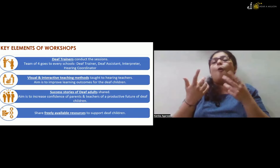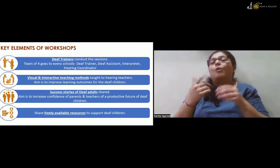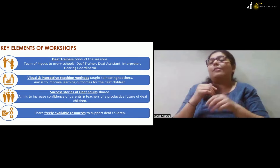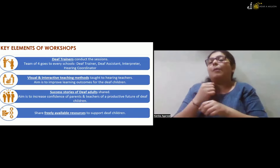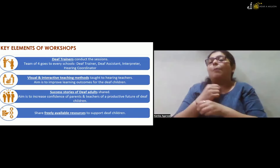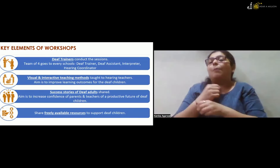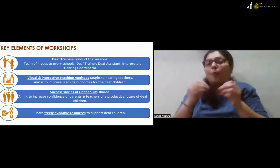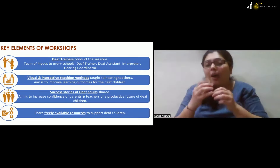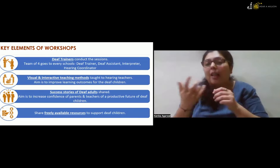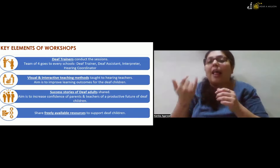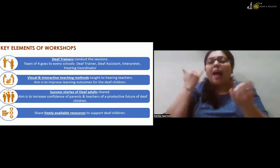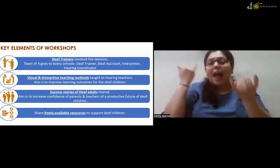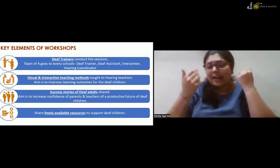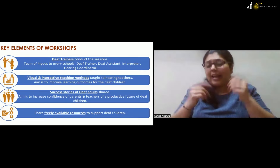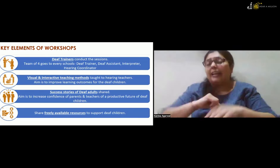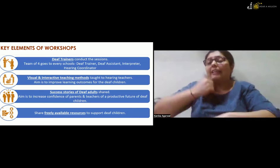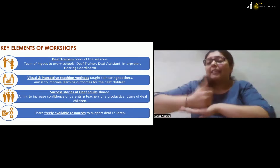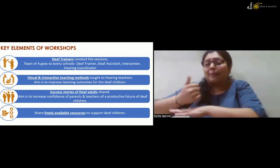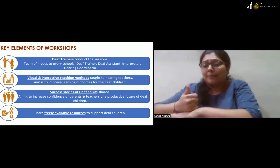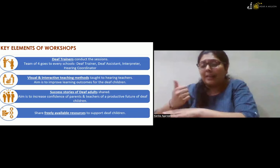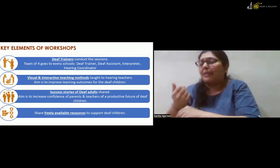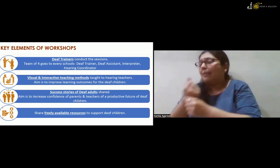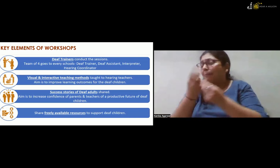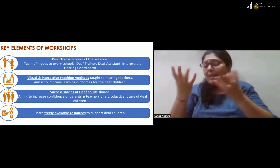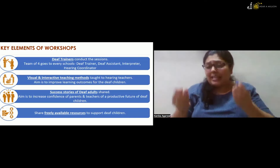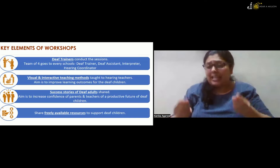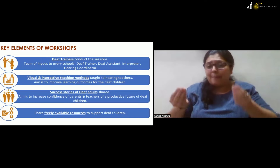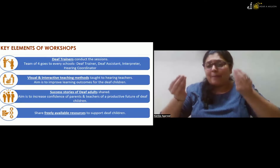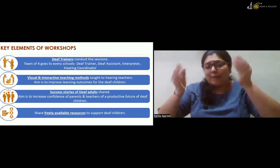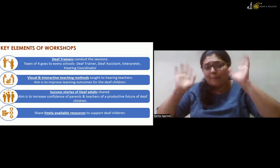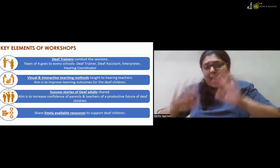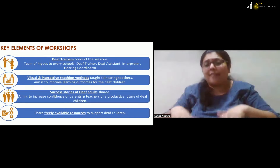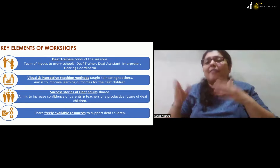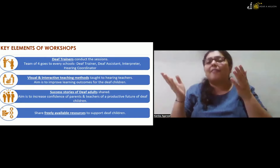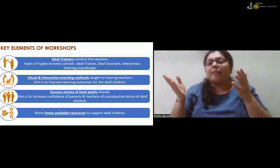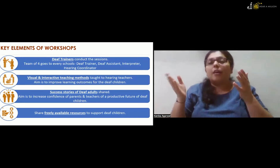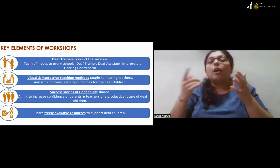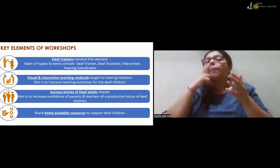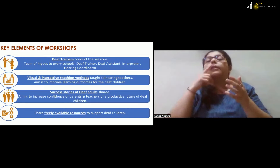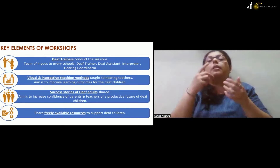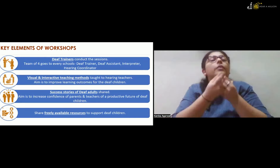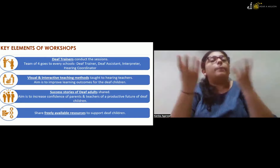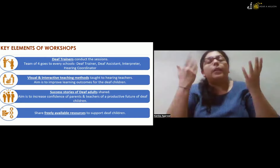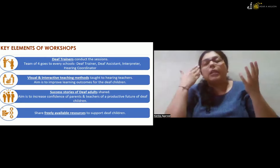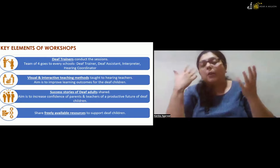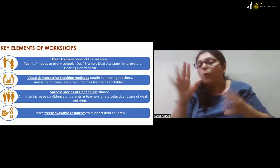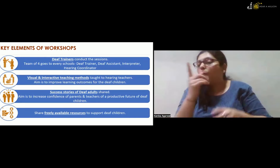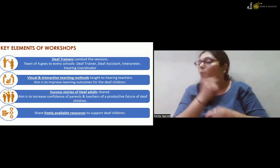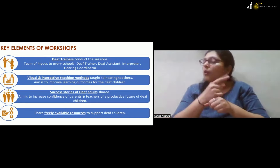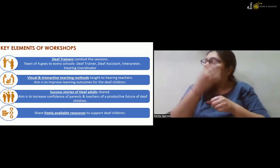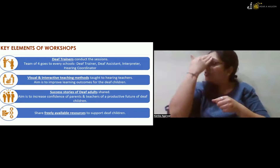And next was that, there's so much that we have a wealth of resources which are freely available. So many